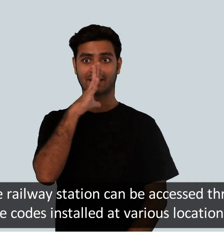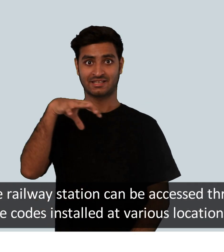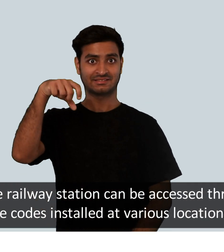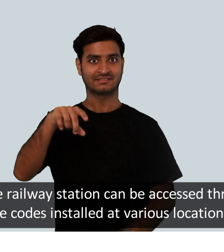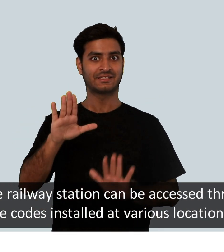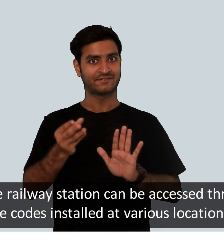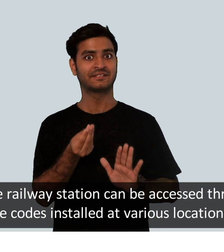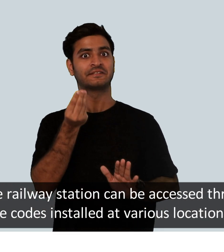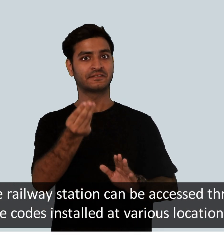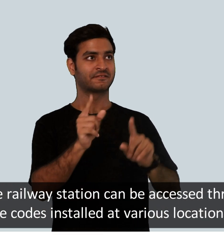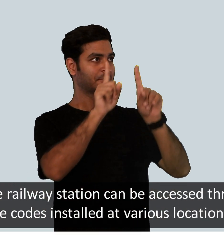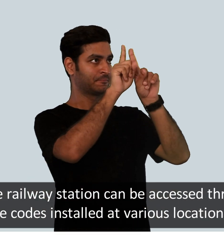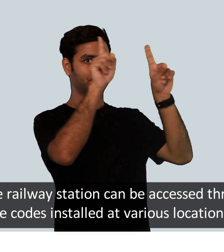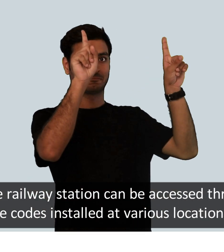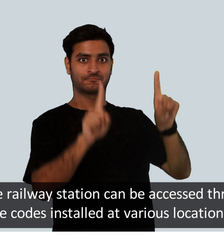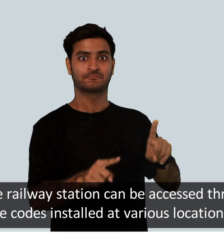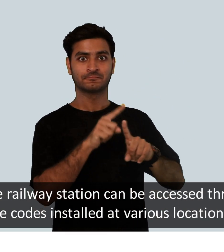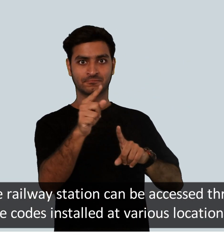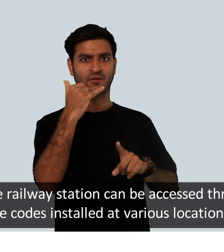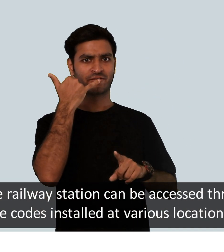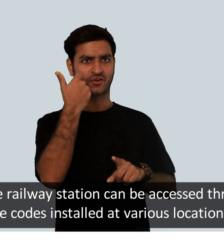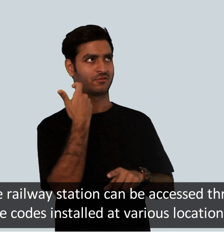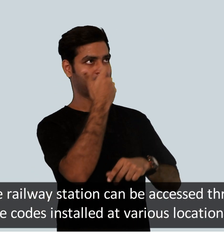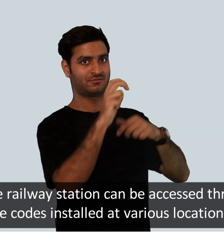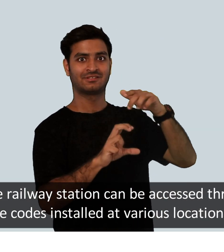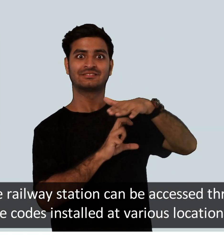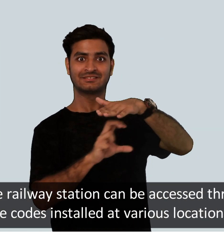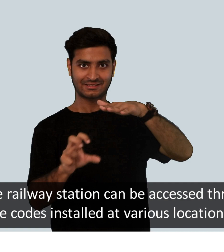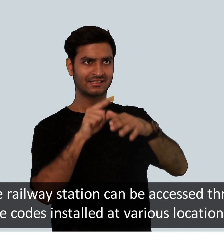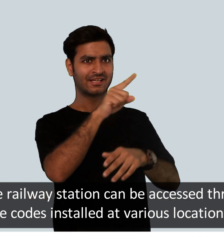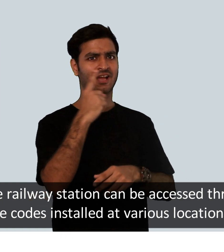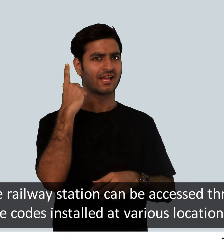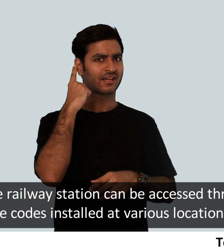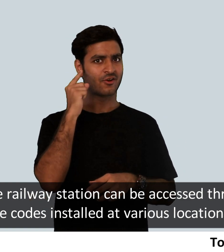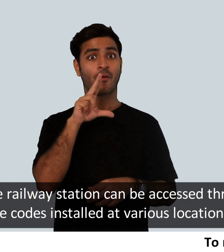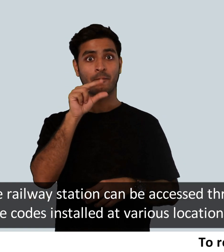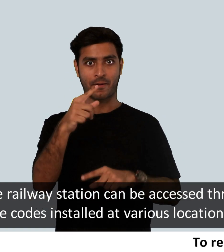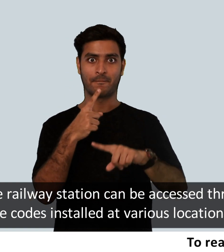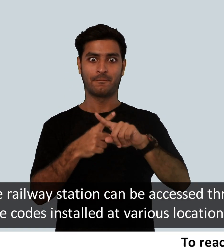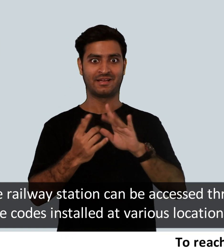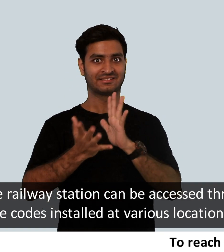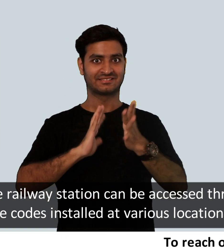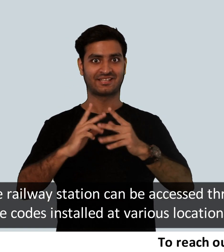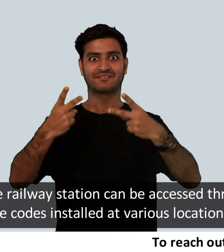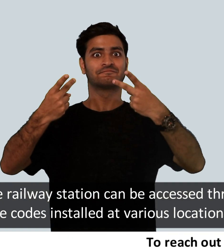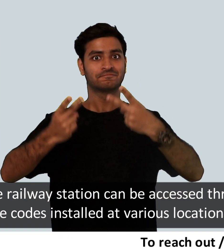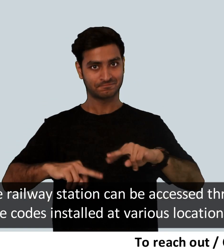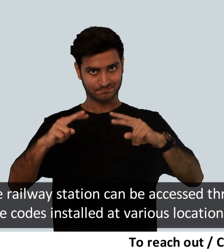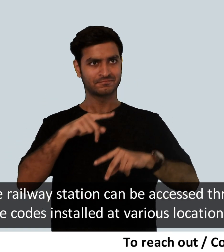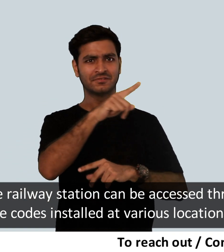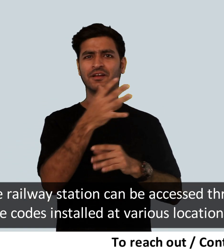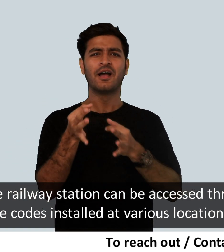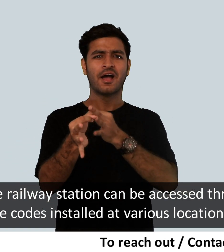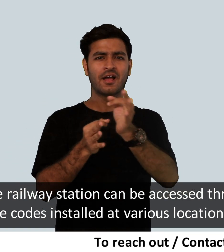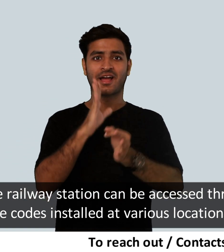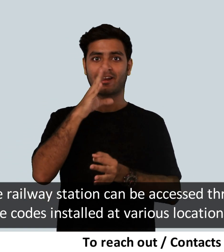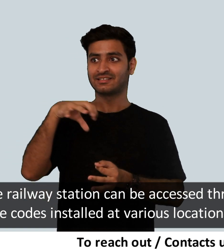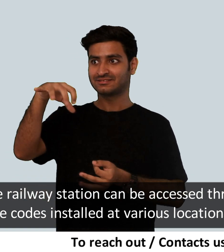Scannable audio and sign language video about the railway station can be played over the phone by scanning